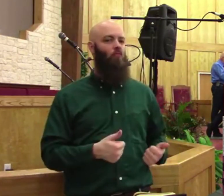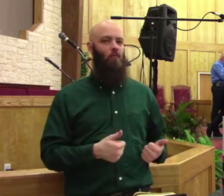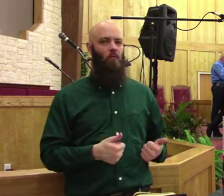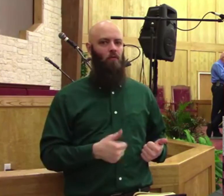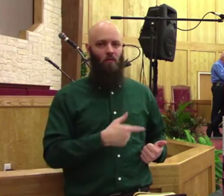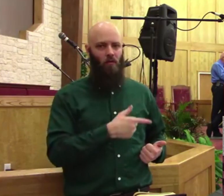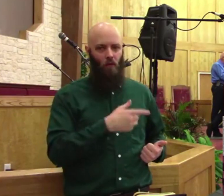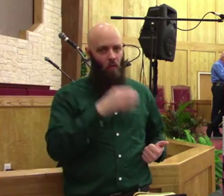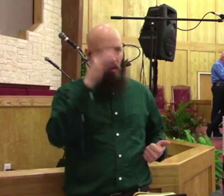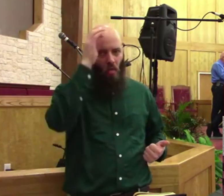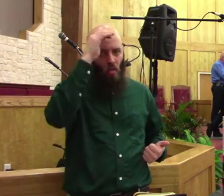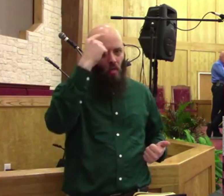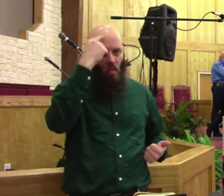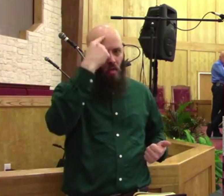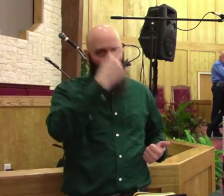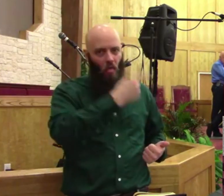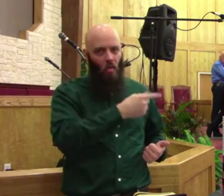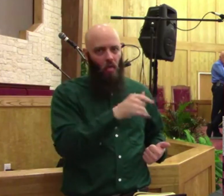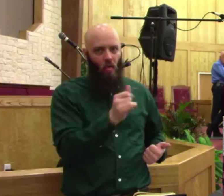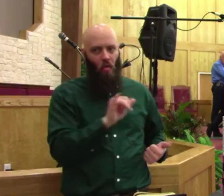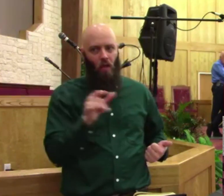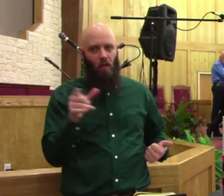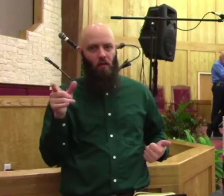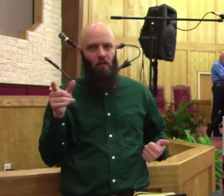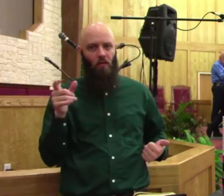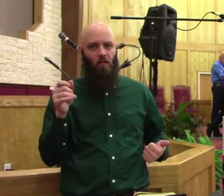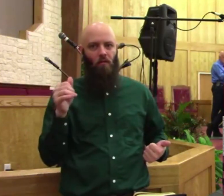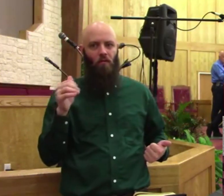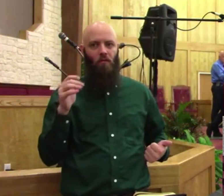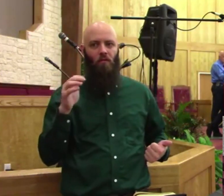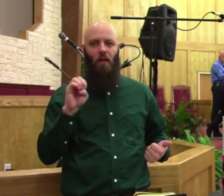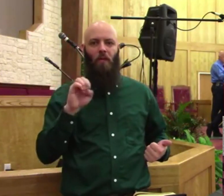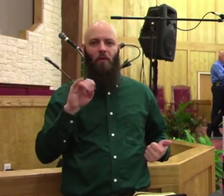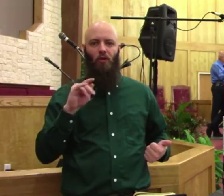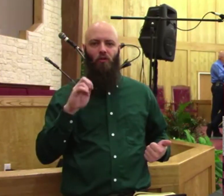thinking like the Epicureans,